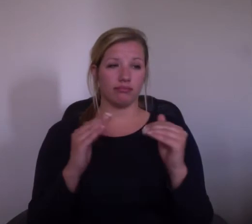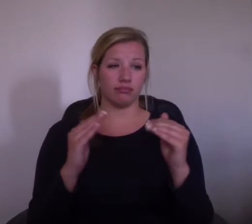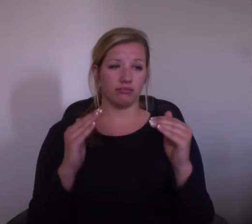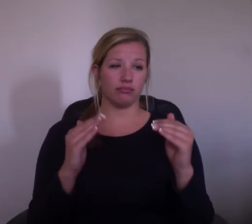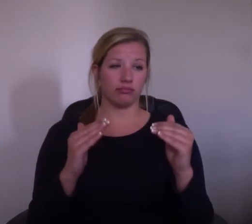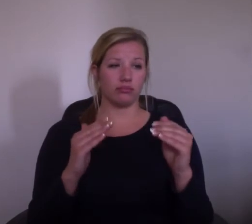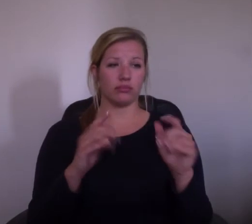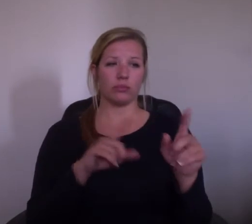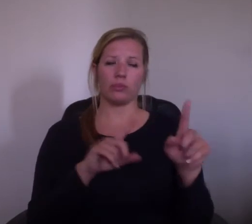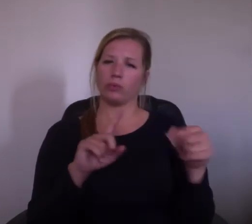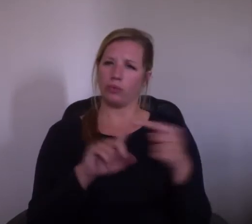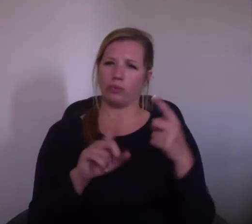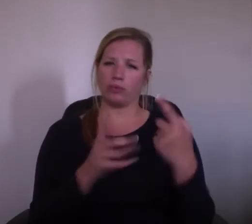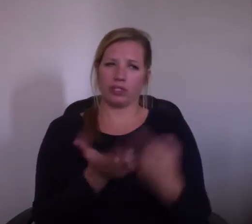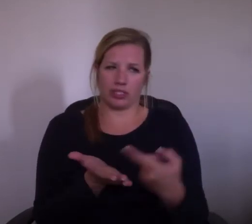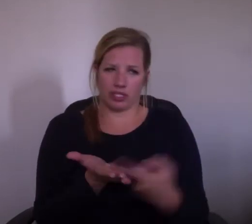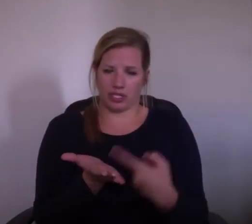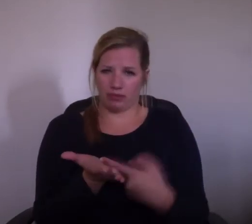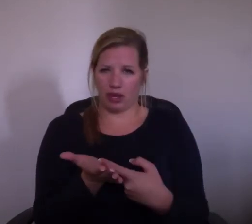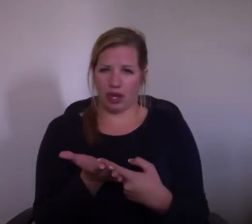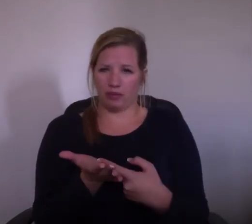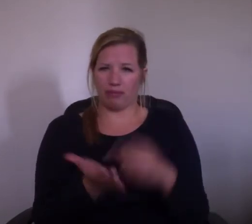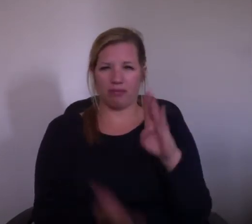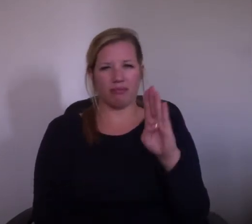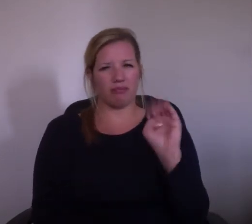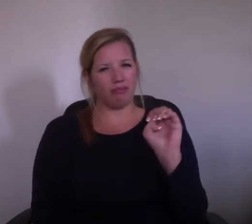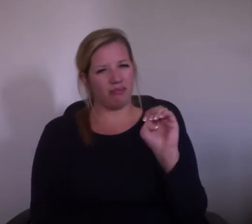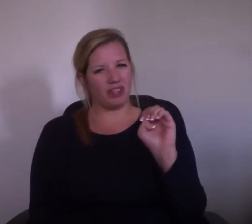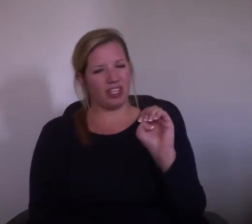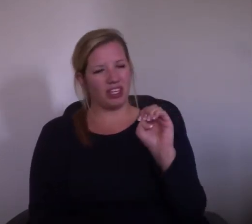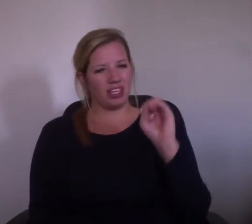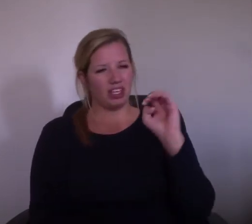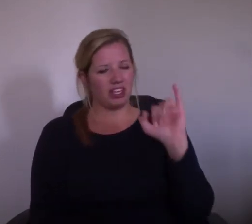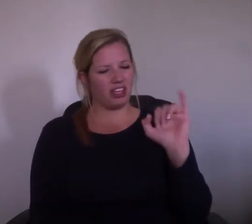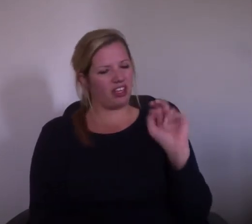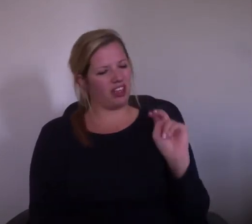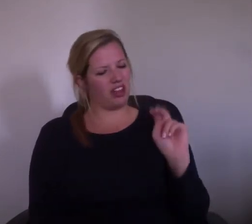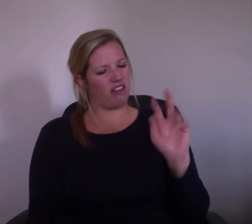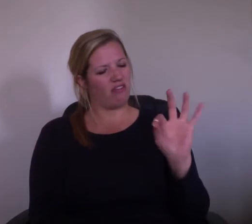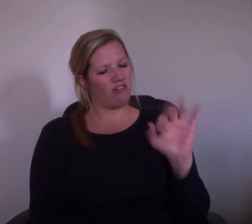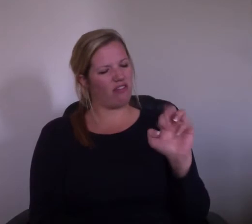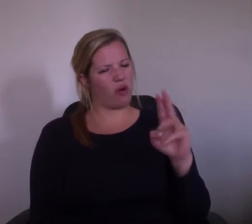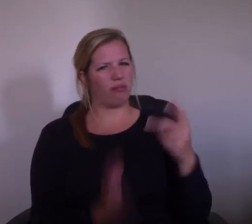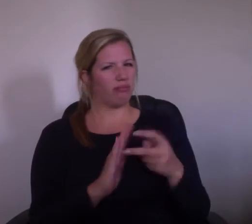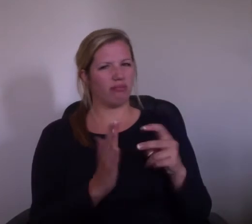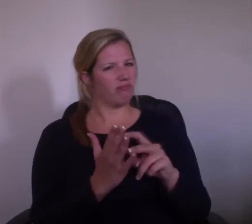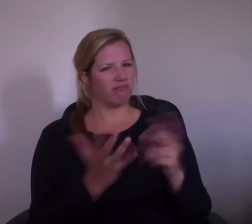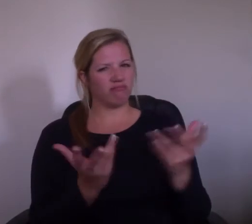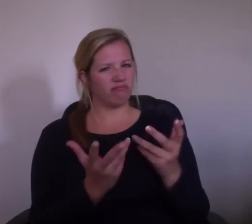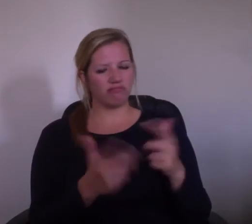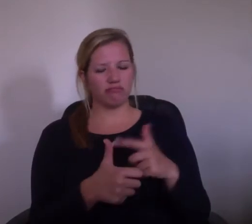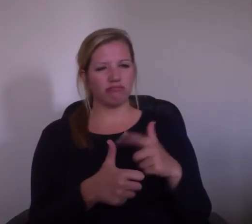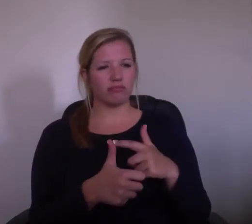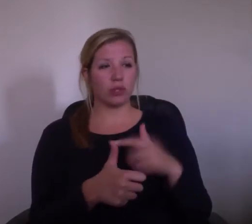When we talk about being informed, one of the first things you should do is know what to do before,